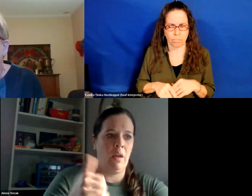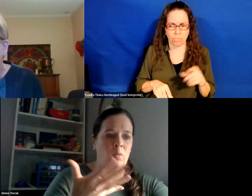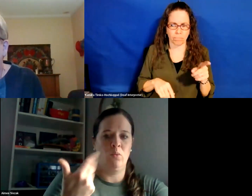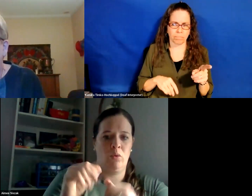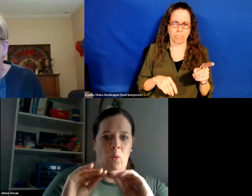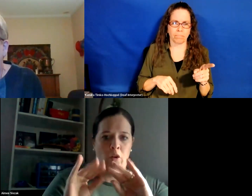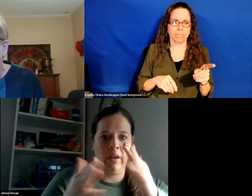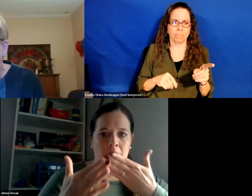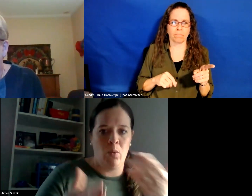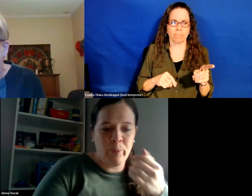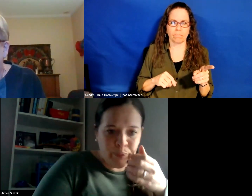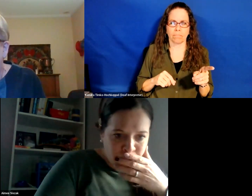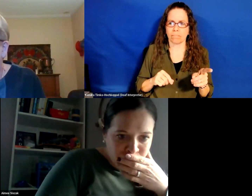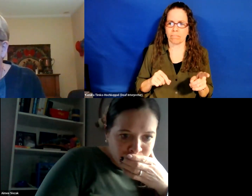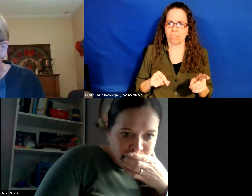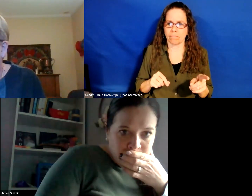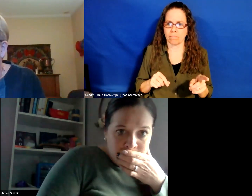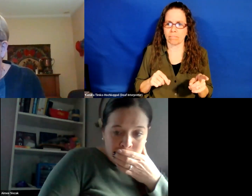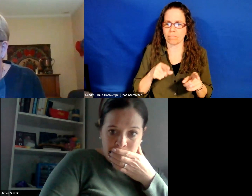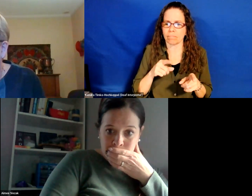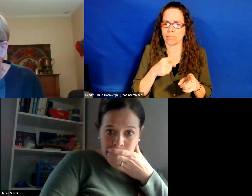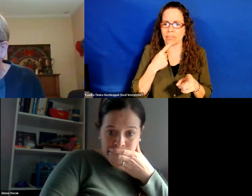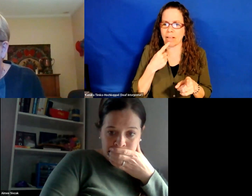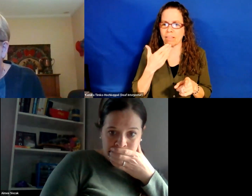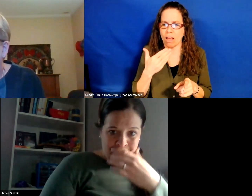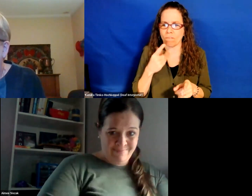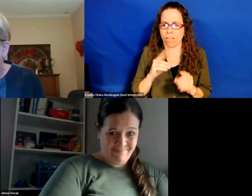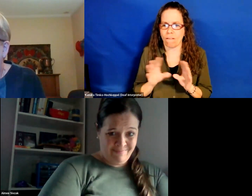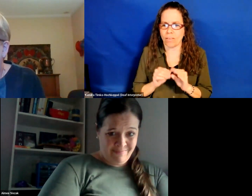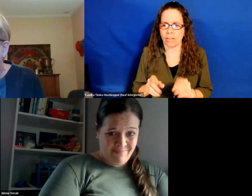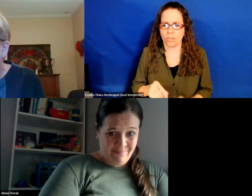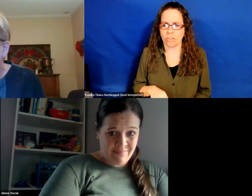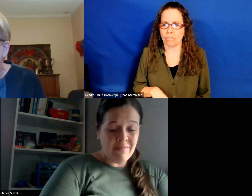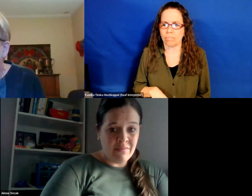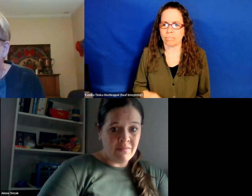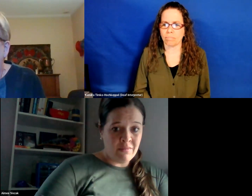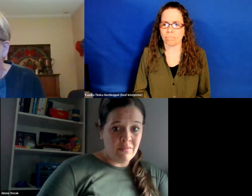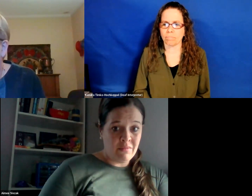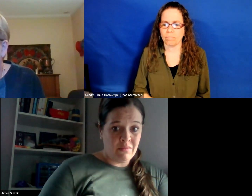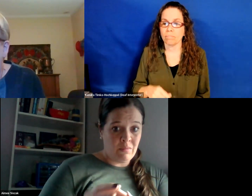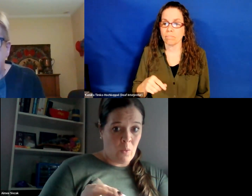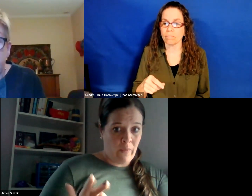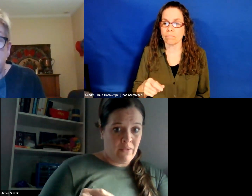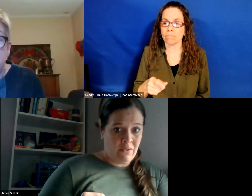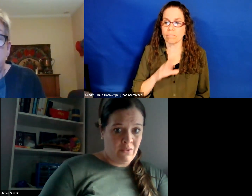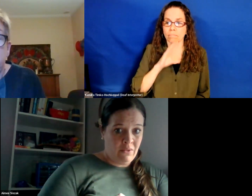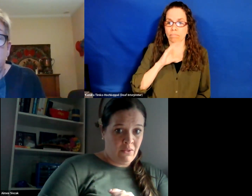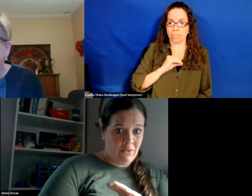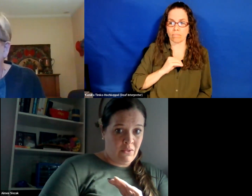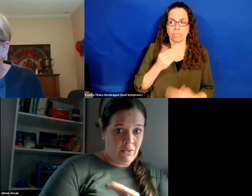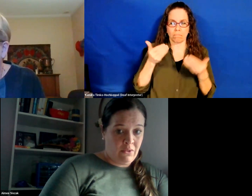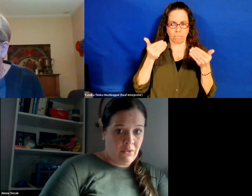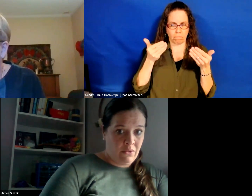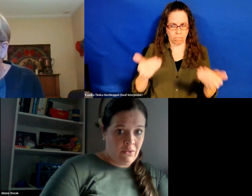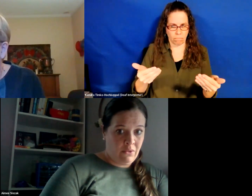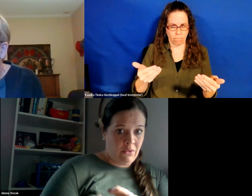if it's okay with the audience, what I would like to propose is that we continue on to item number 5, which is actually the